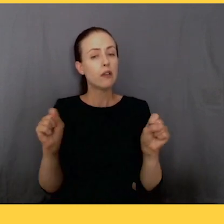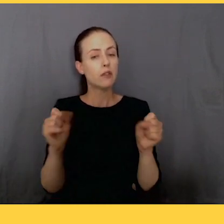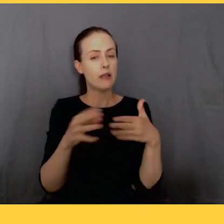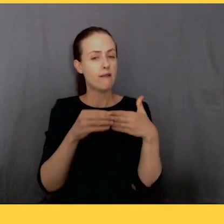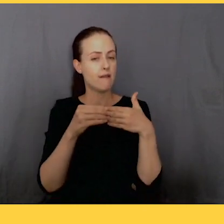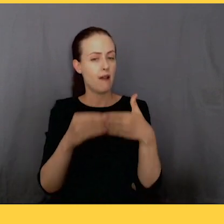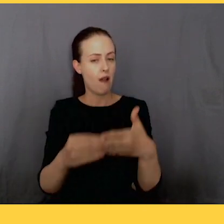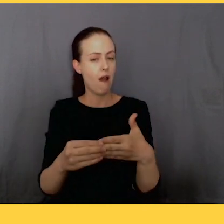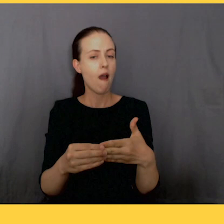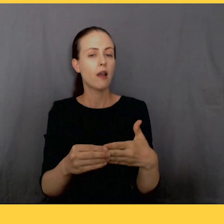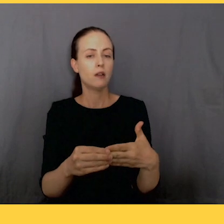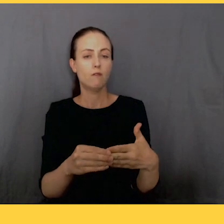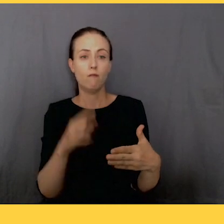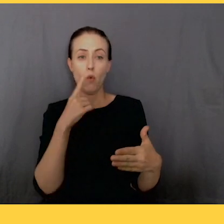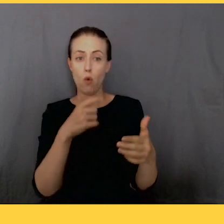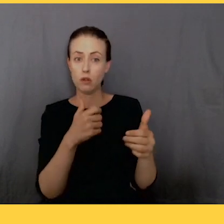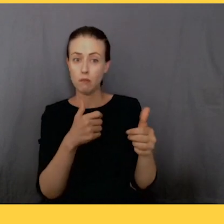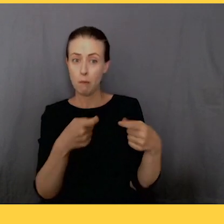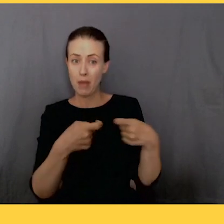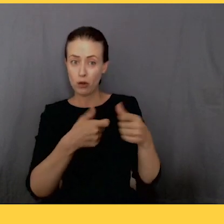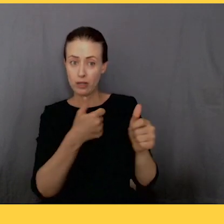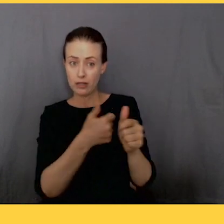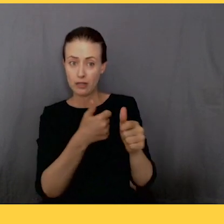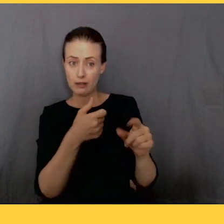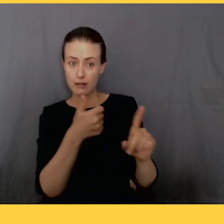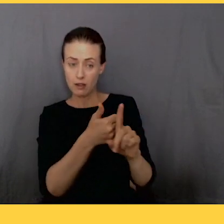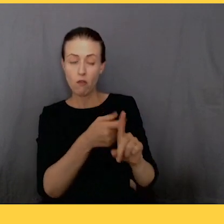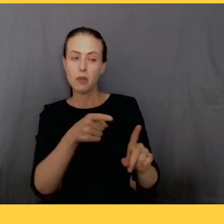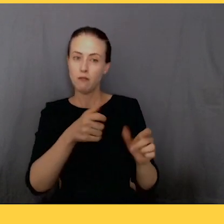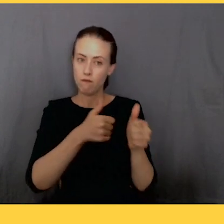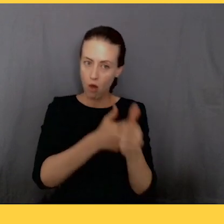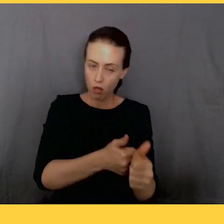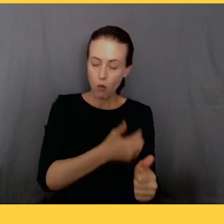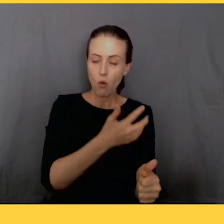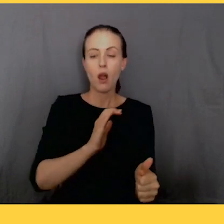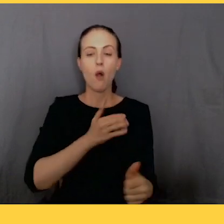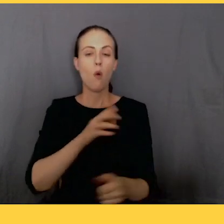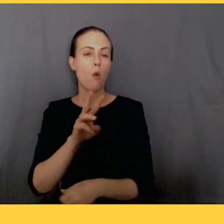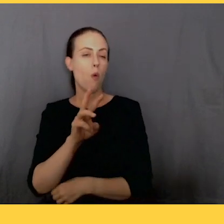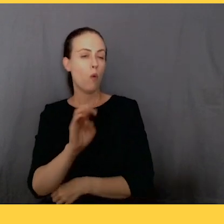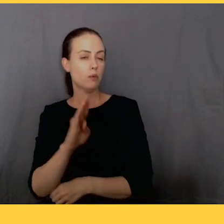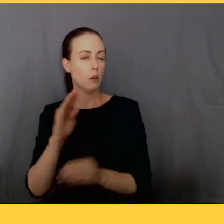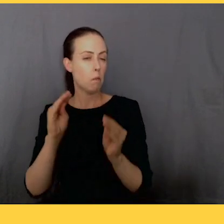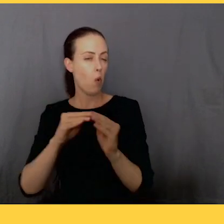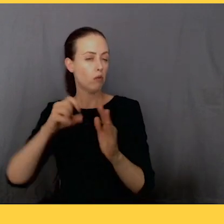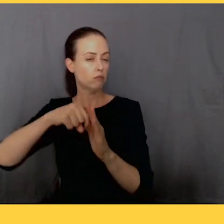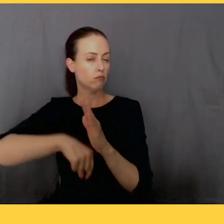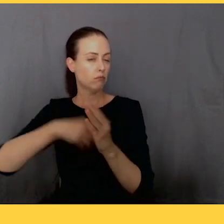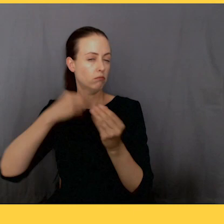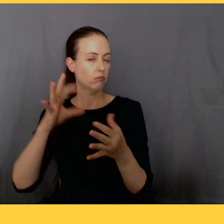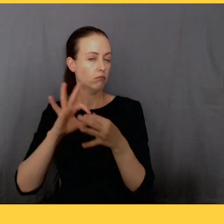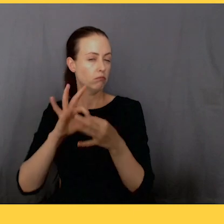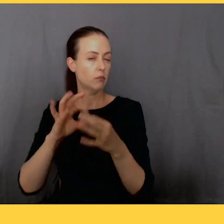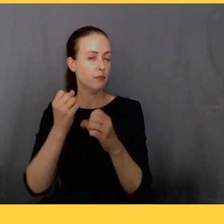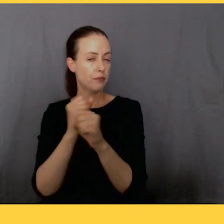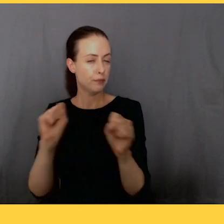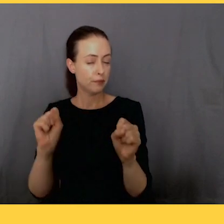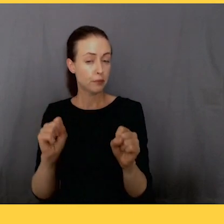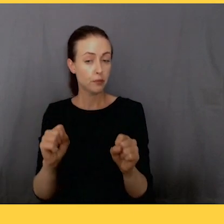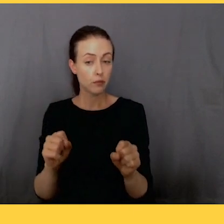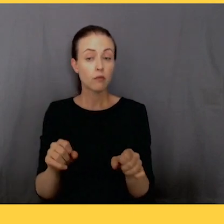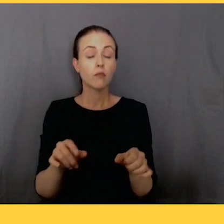battery manufacturers, as well as we have safety guidelines on our own website. And there's, in addition